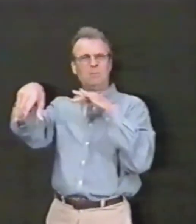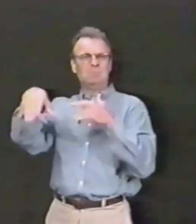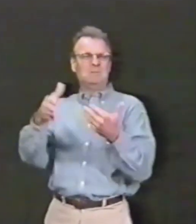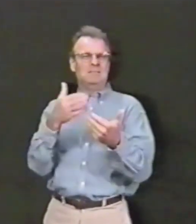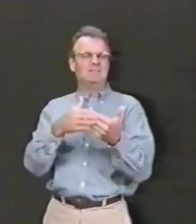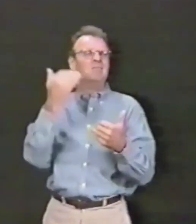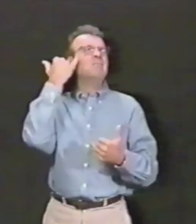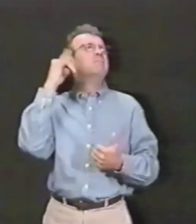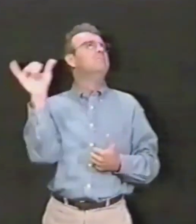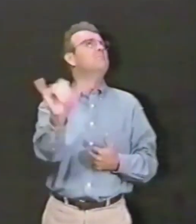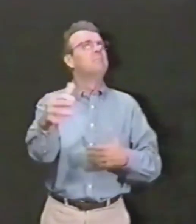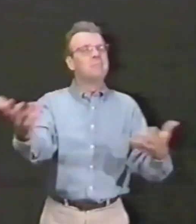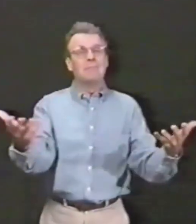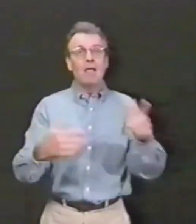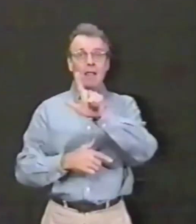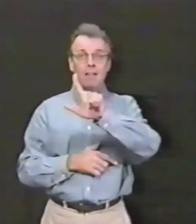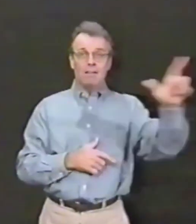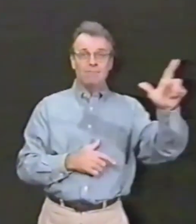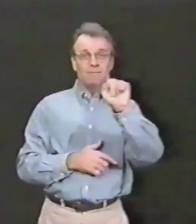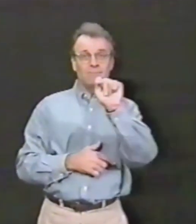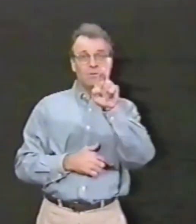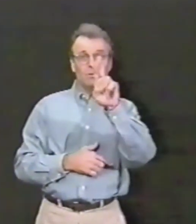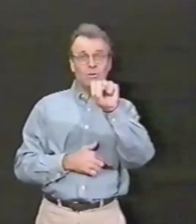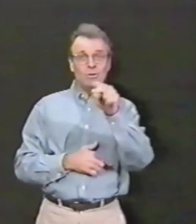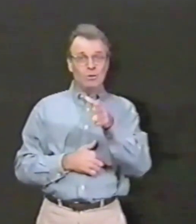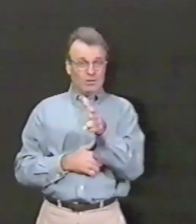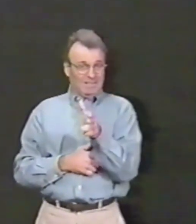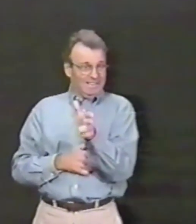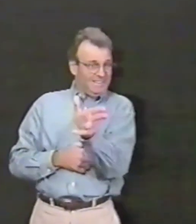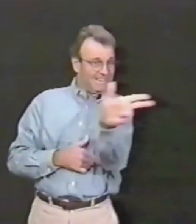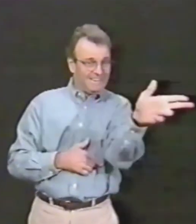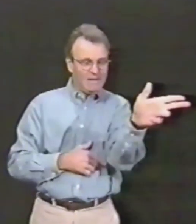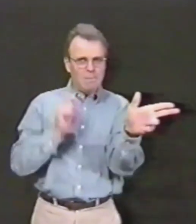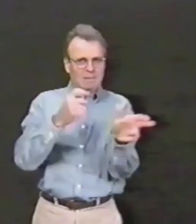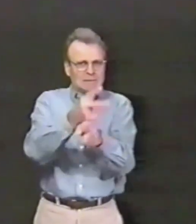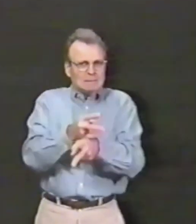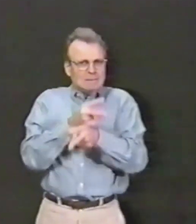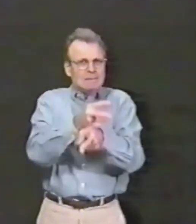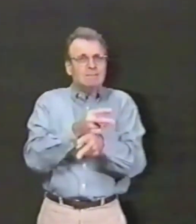And it's just really big when you drive it on the road.